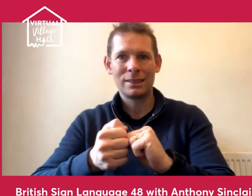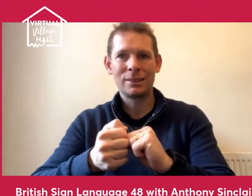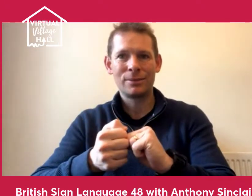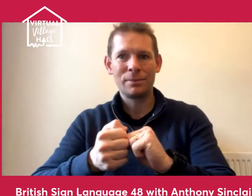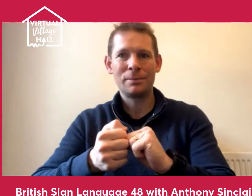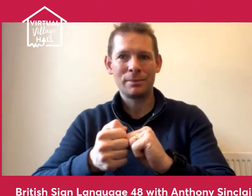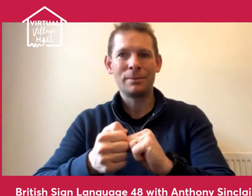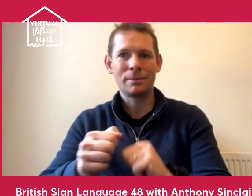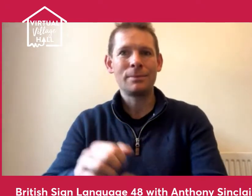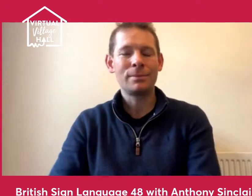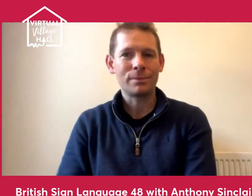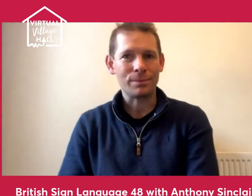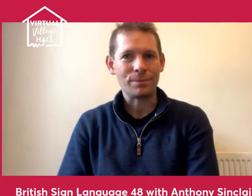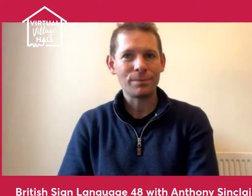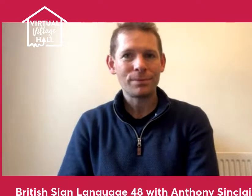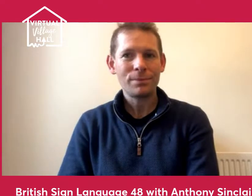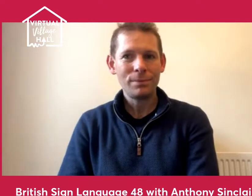friend in England.